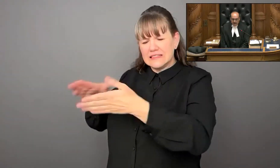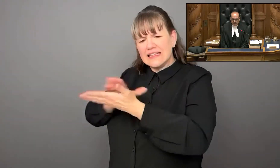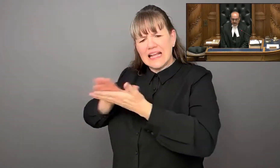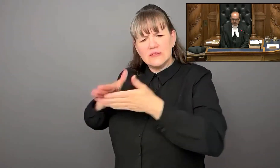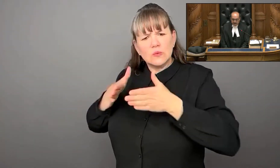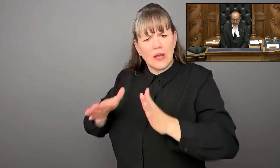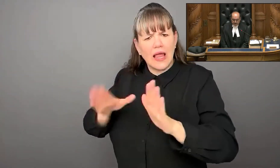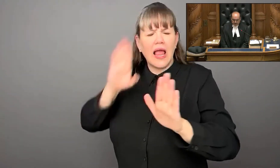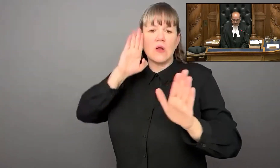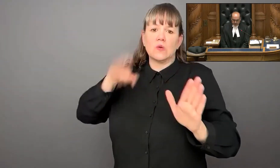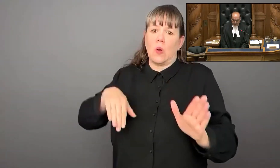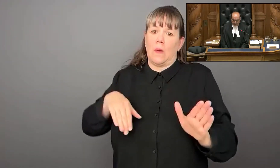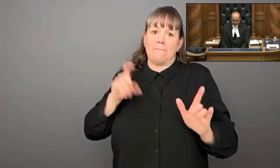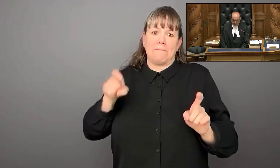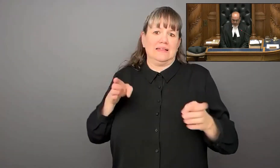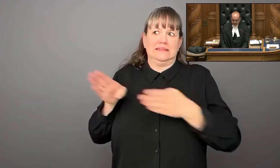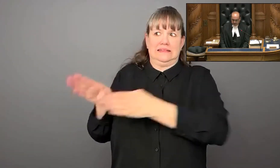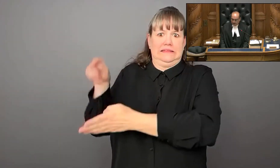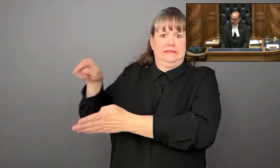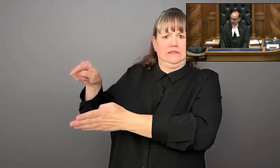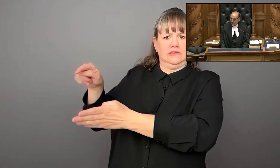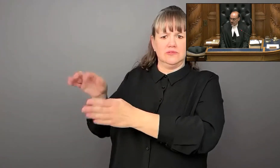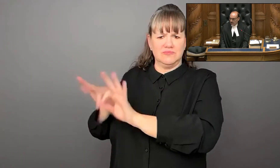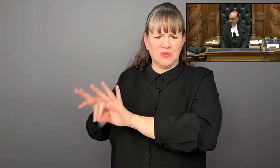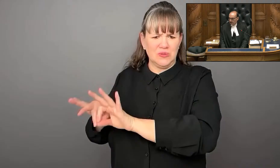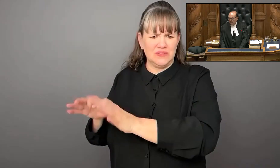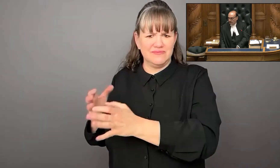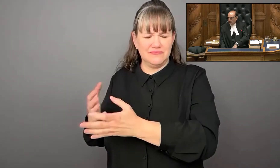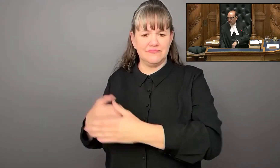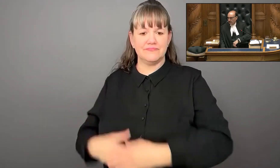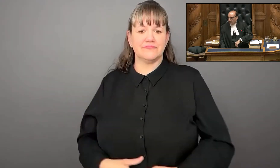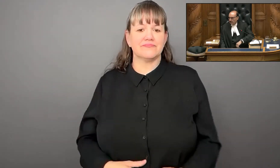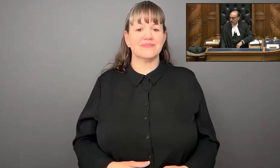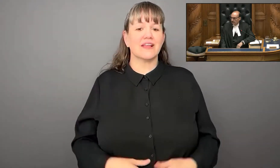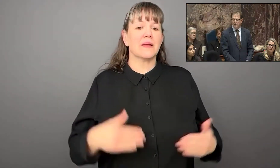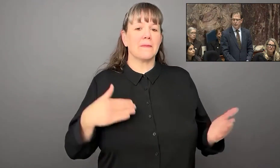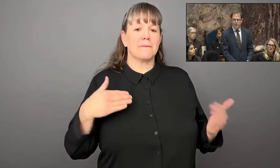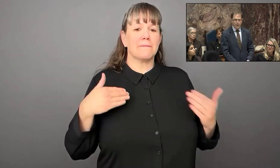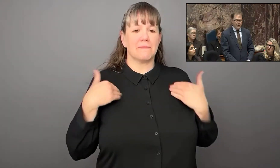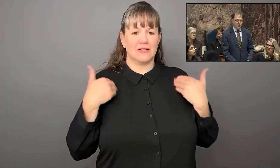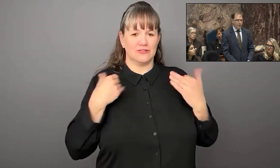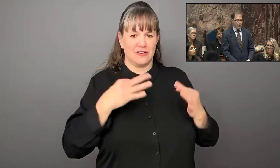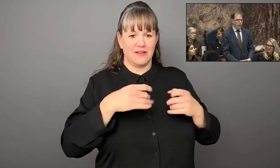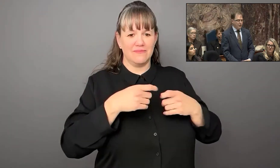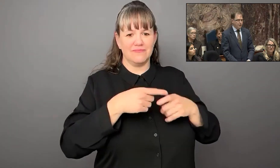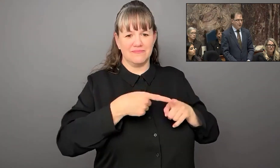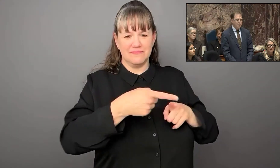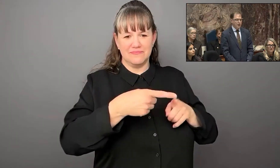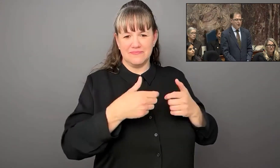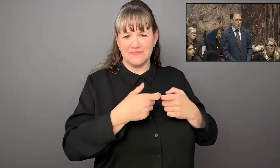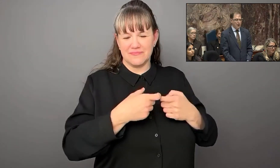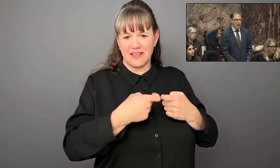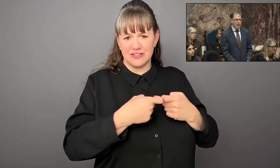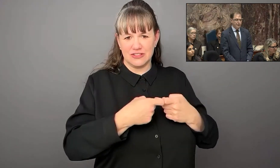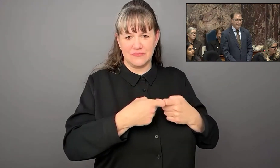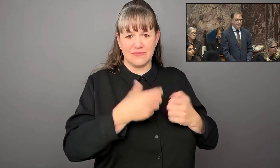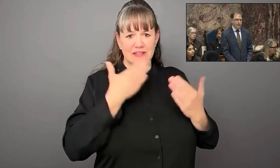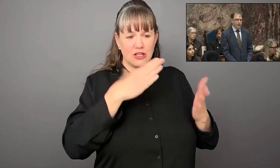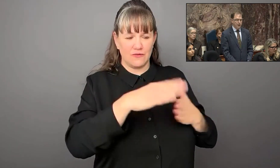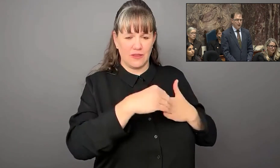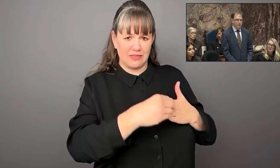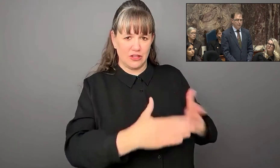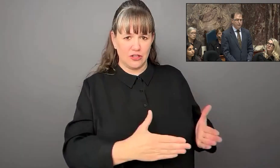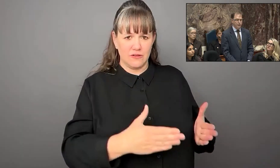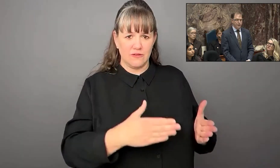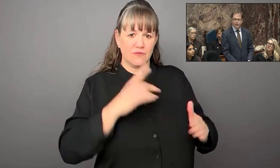Energy. Well, thank you, Honourable Speaker, and thank you to the Leader of the Green Party for the question. Honourable